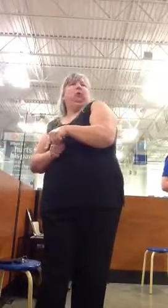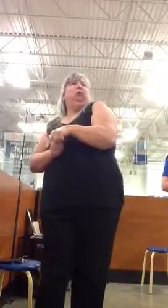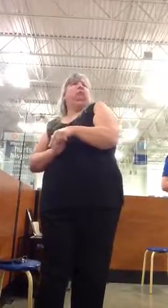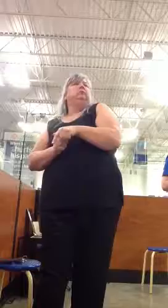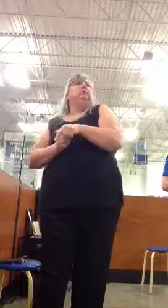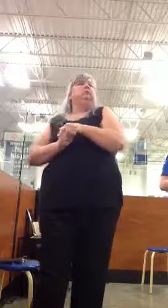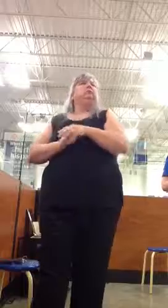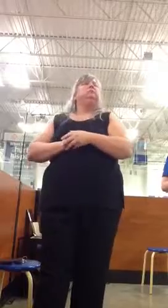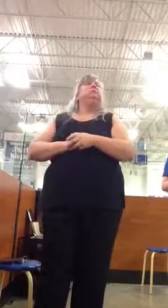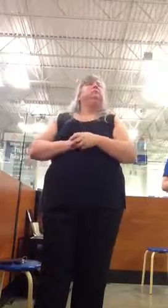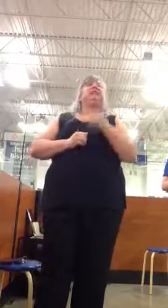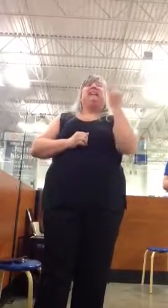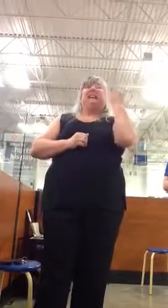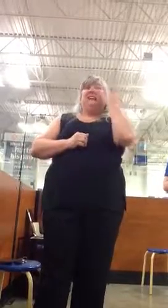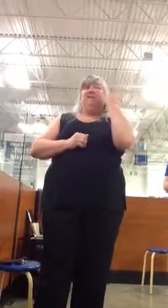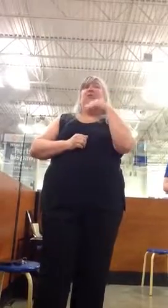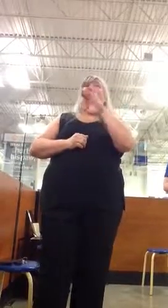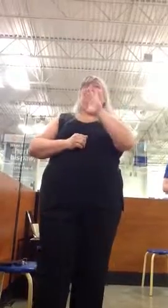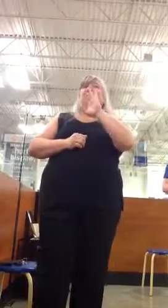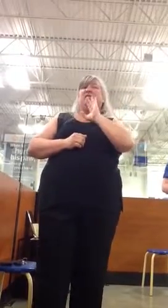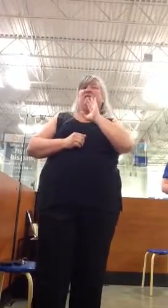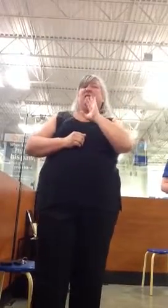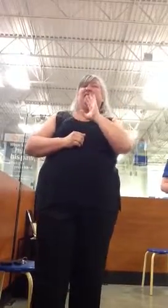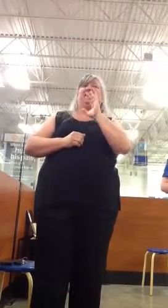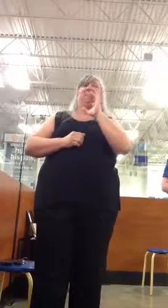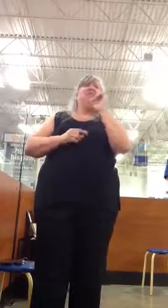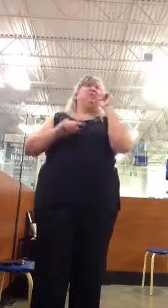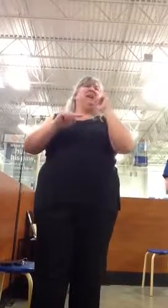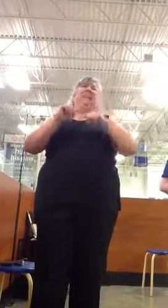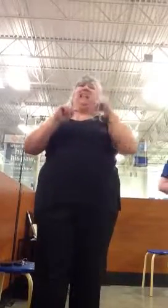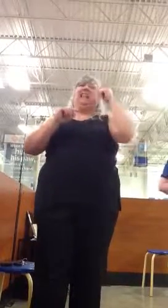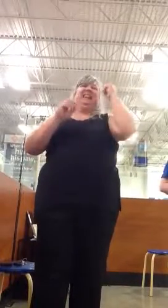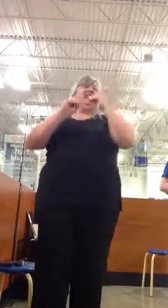Okay. Now, if you're frustrated, you're not thinking clearly. The same is true for your dog.